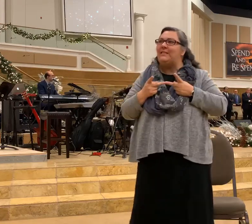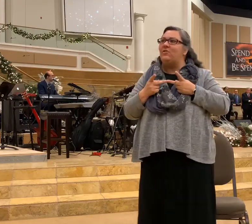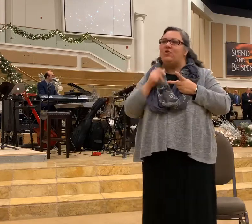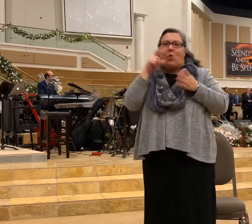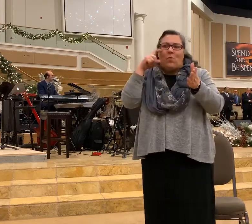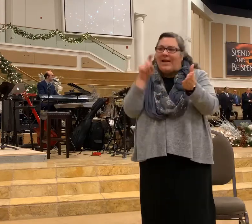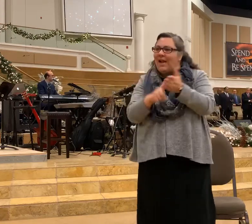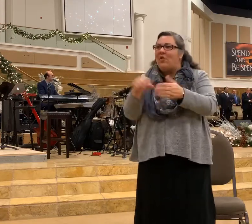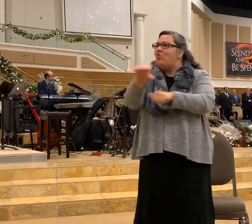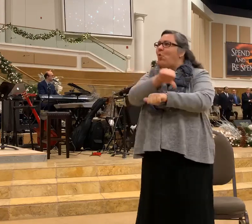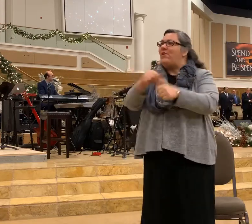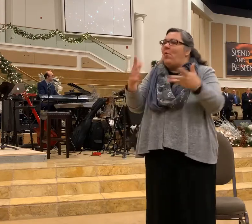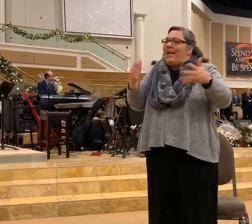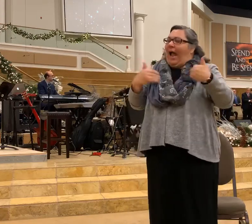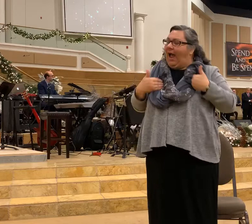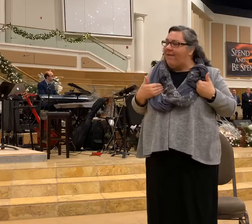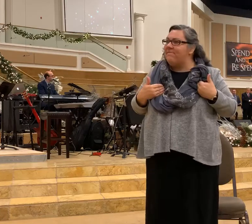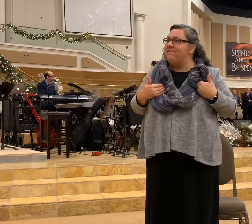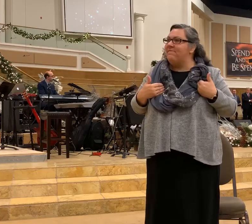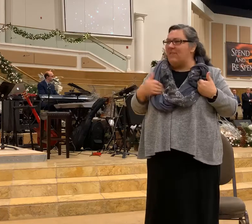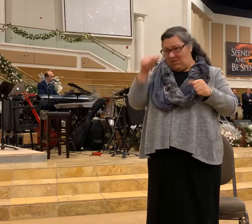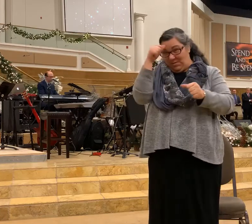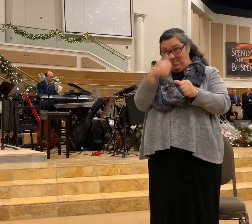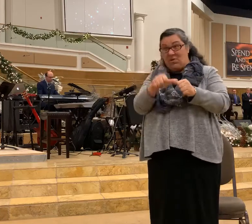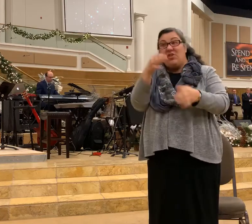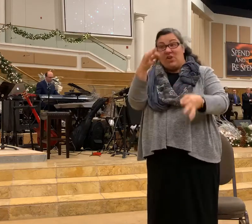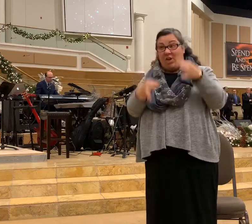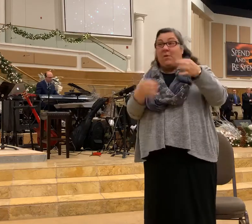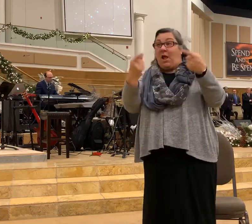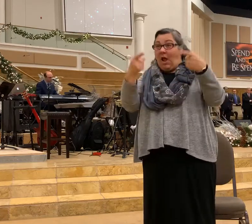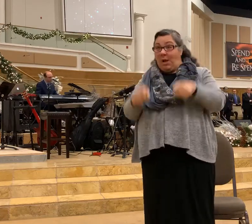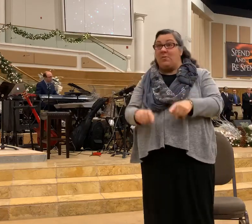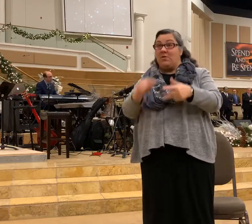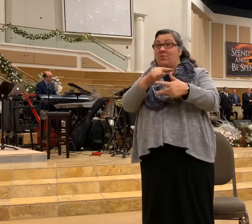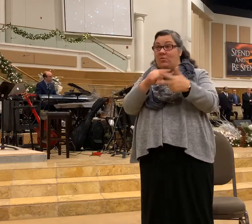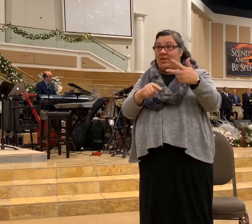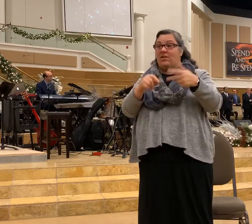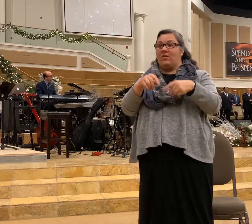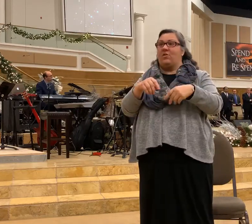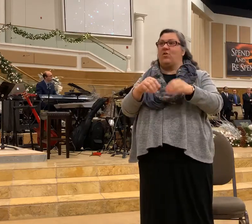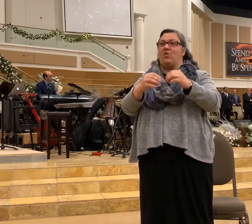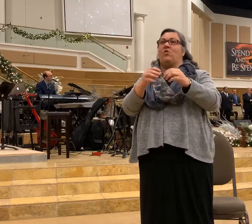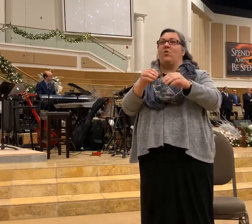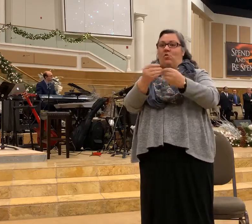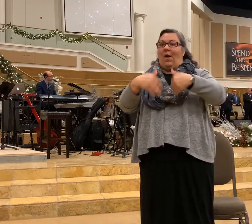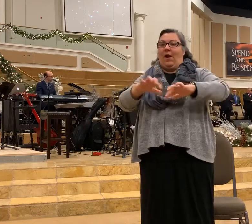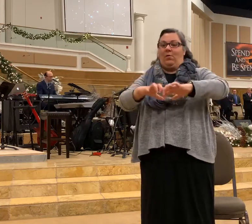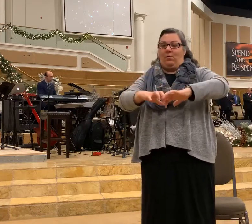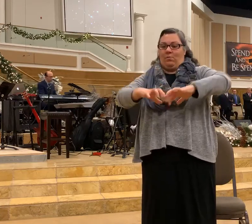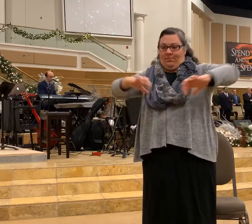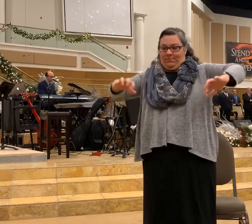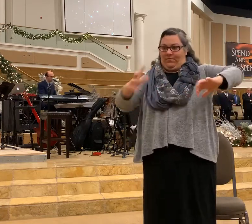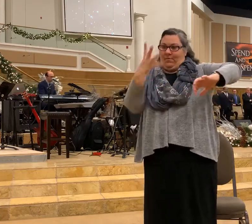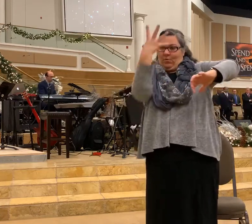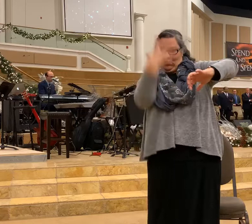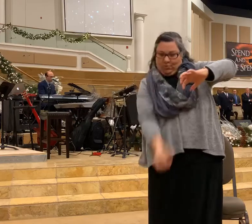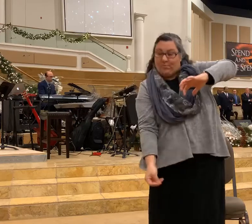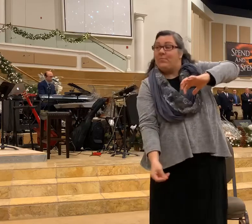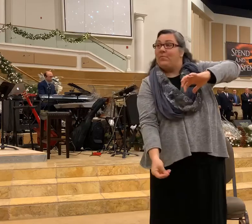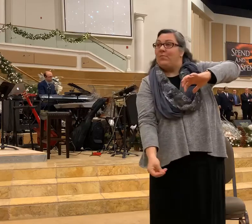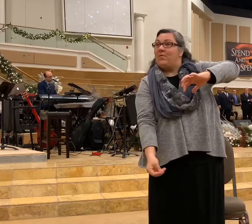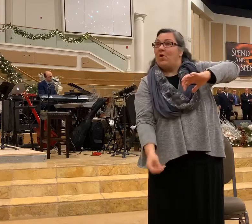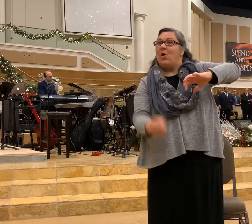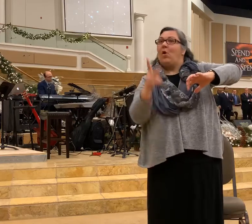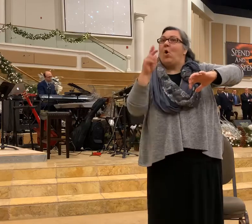had. And you remember judgment came. The ground opened up, swallowed. Korah and